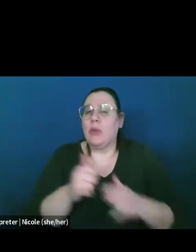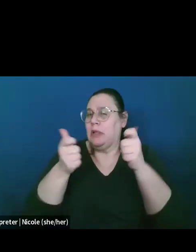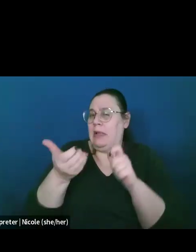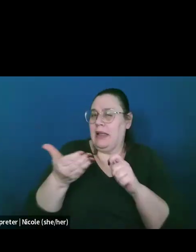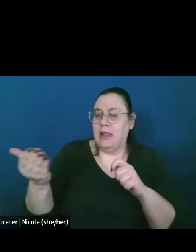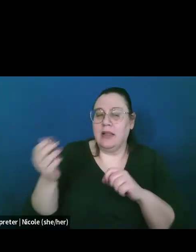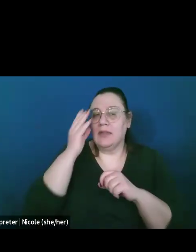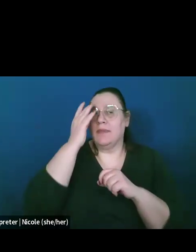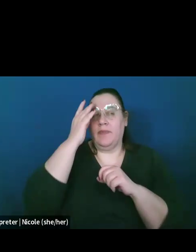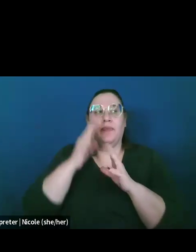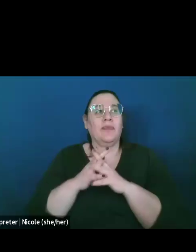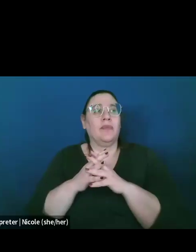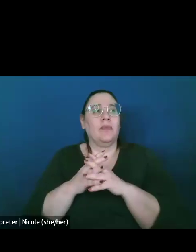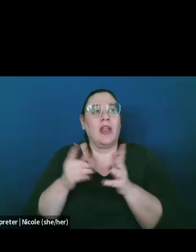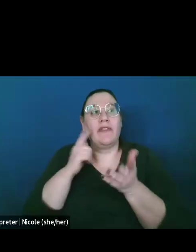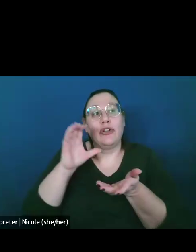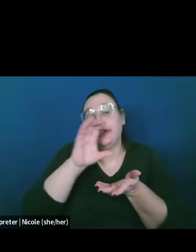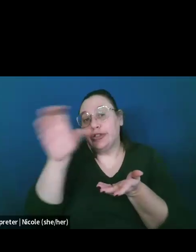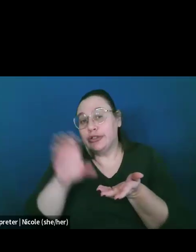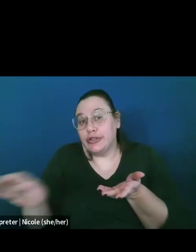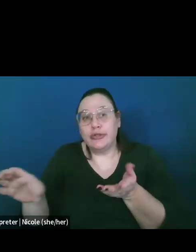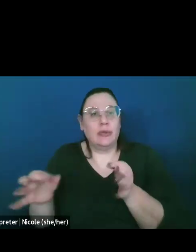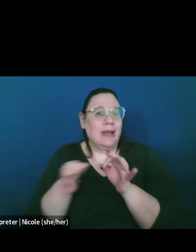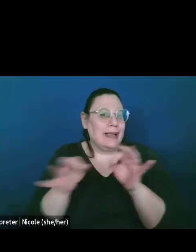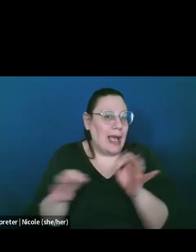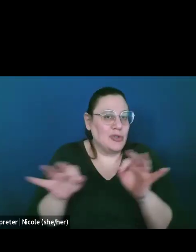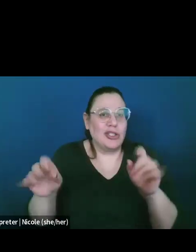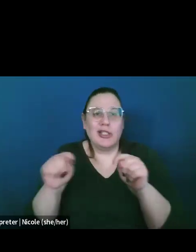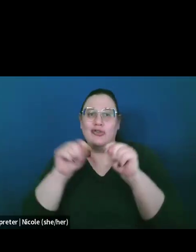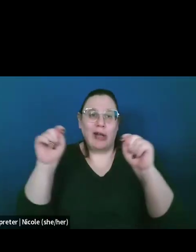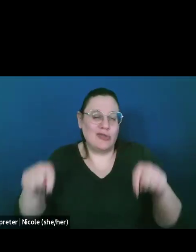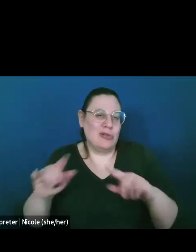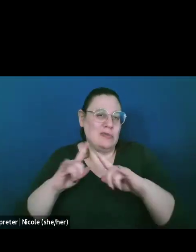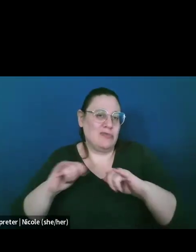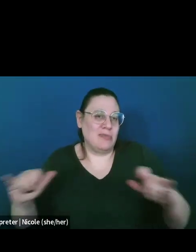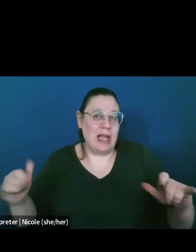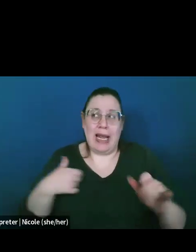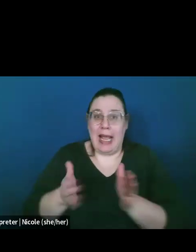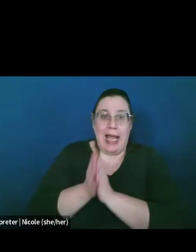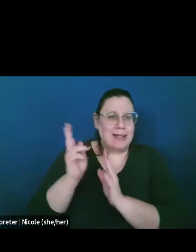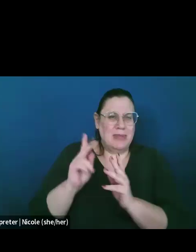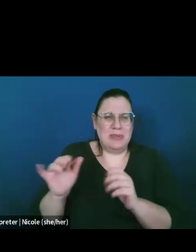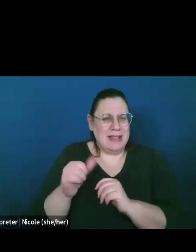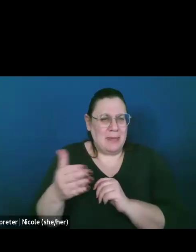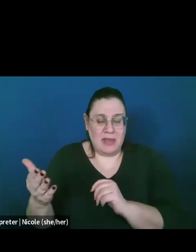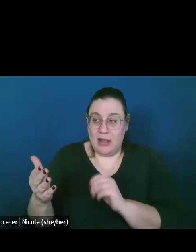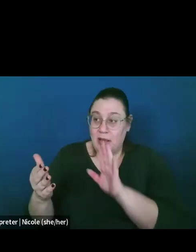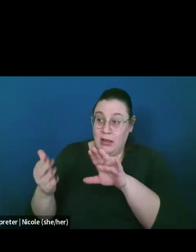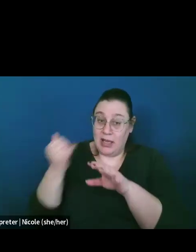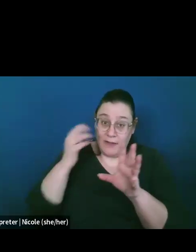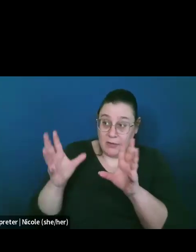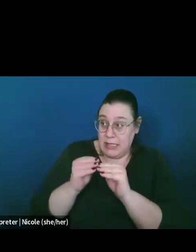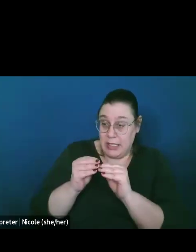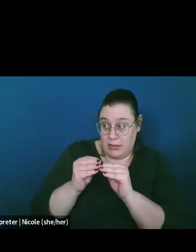far as like Zoom, all of those captioning and transcripts features. But I'm always asking people the same thing. If we're having a meeting, is there